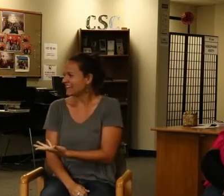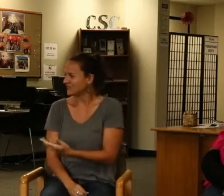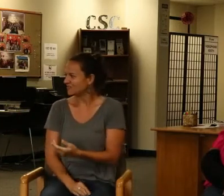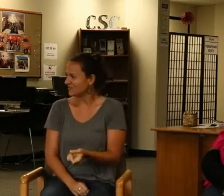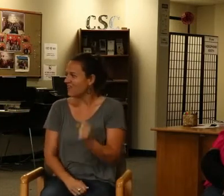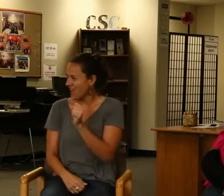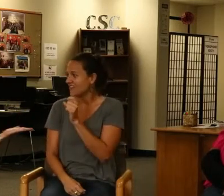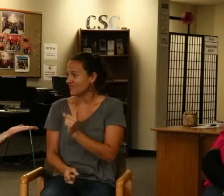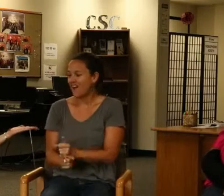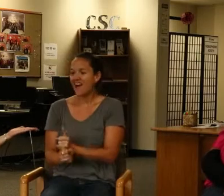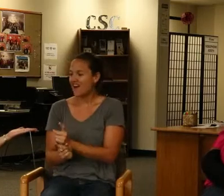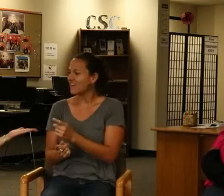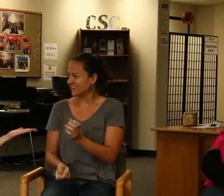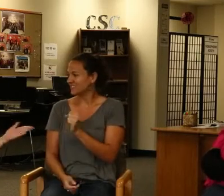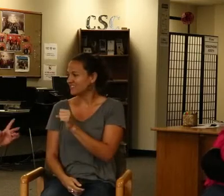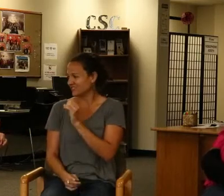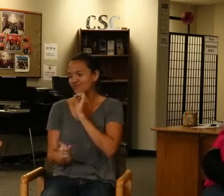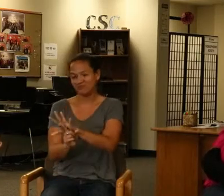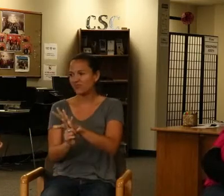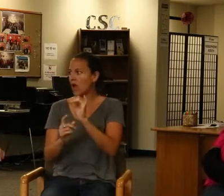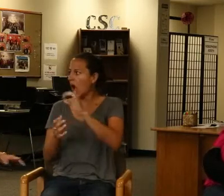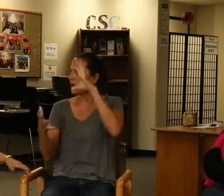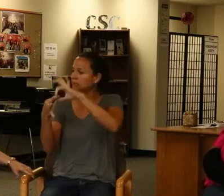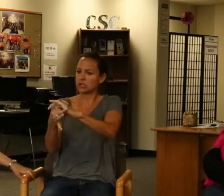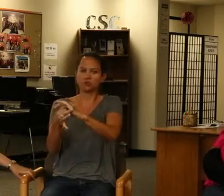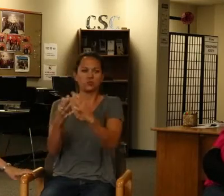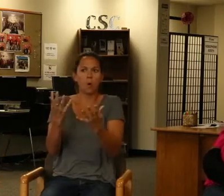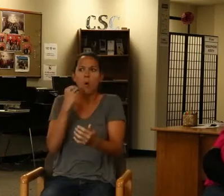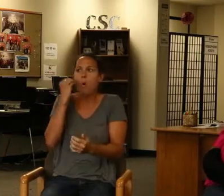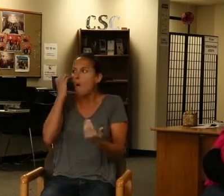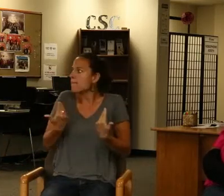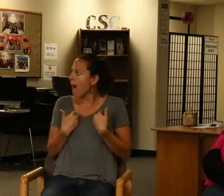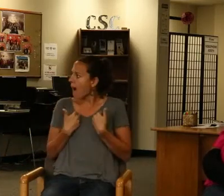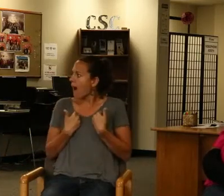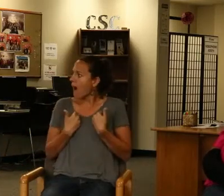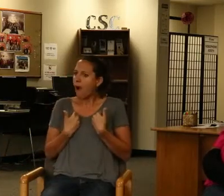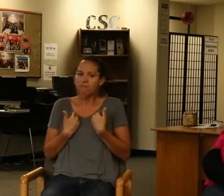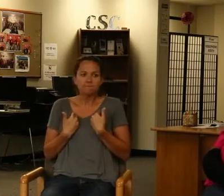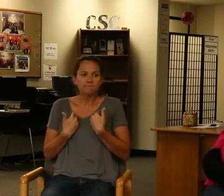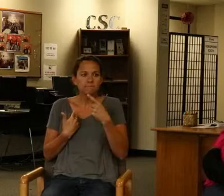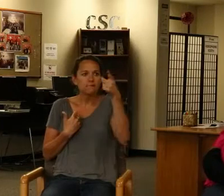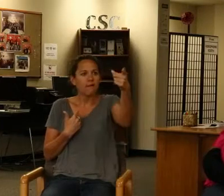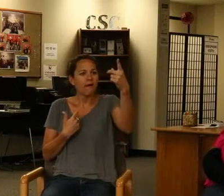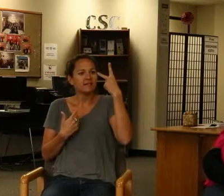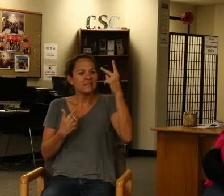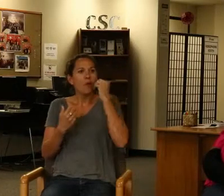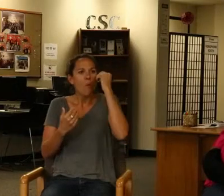though. But it's still good exposure. It's still good to stimulate. Right, to make those connections. connections runs inside your home.